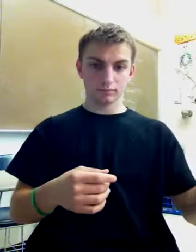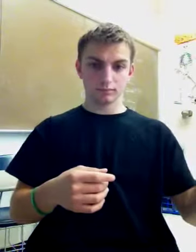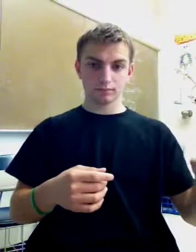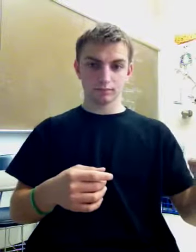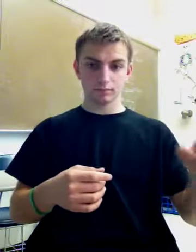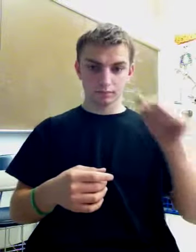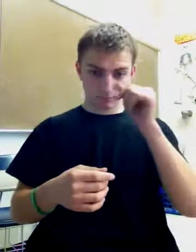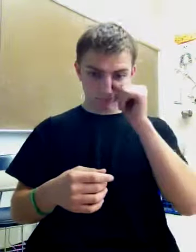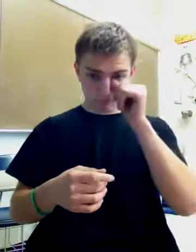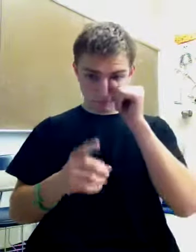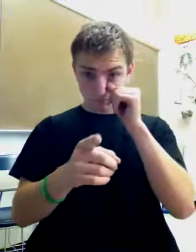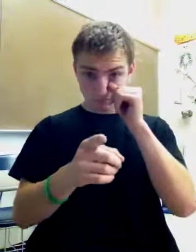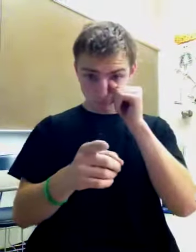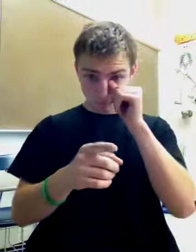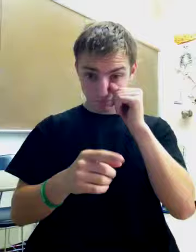I use a load. They don't work.